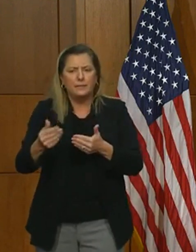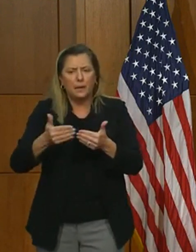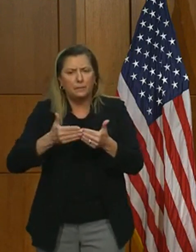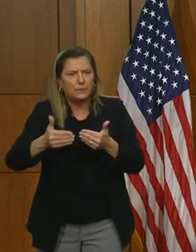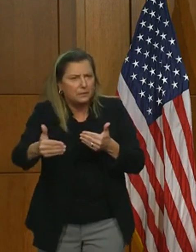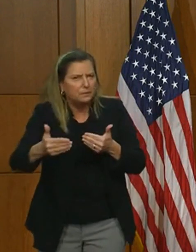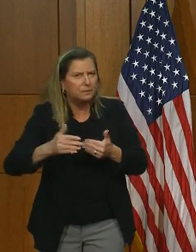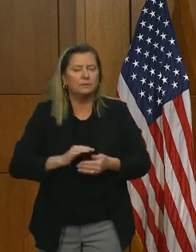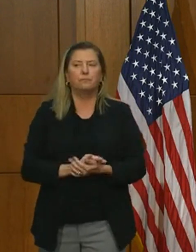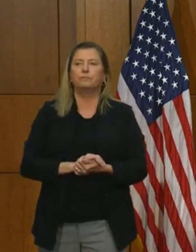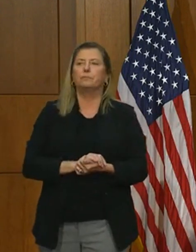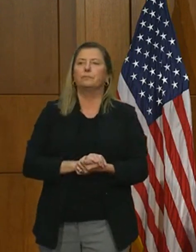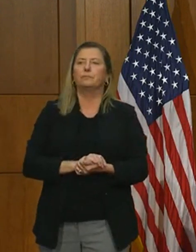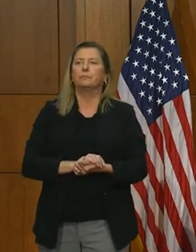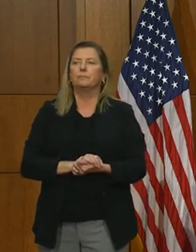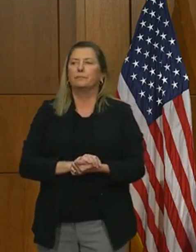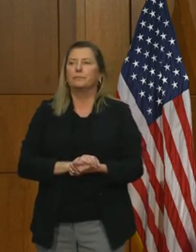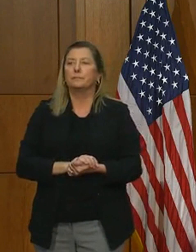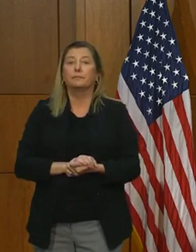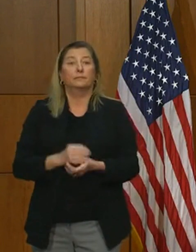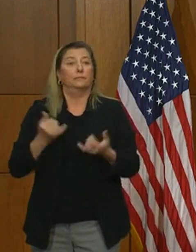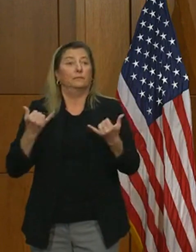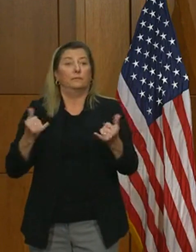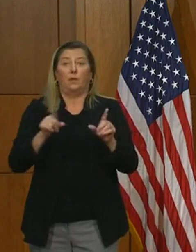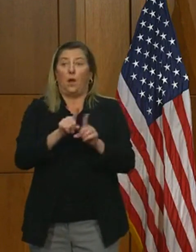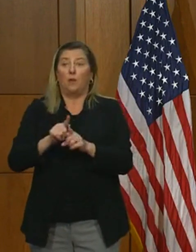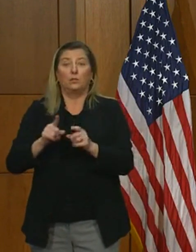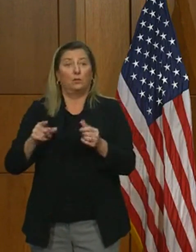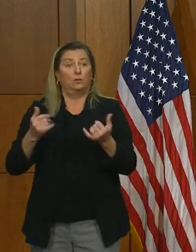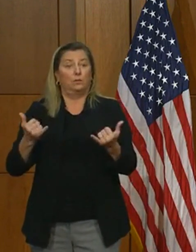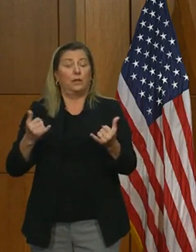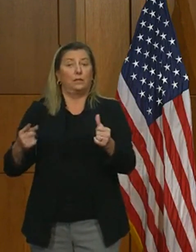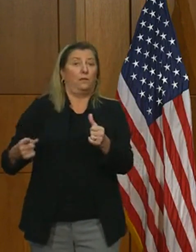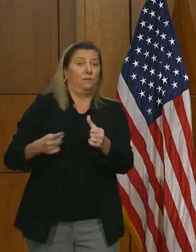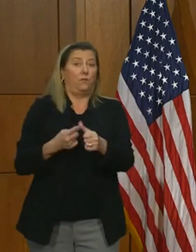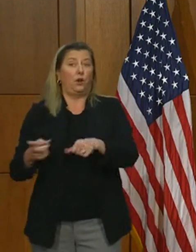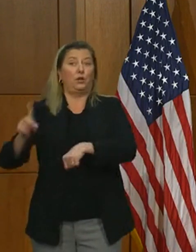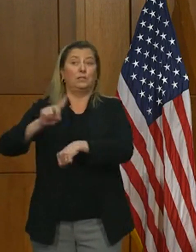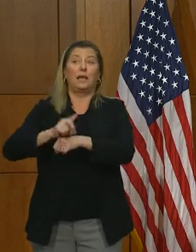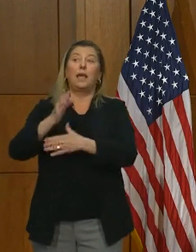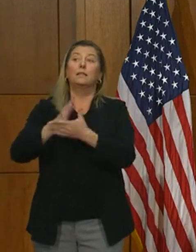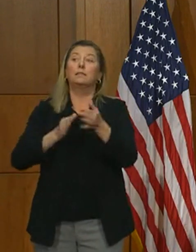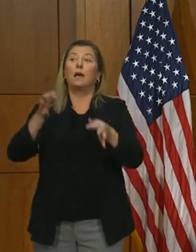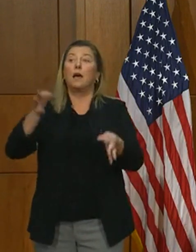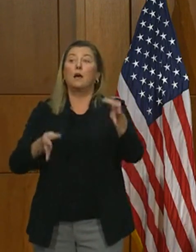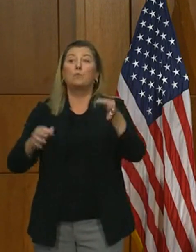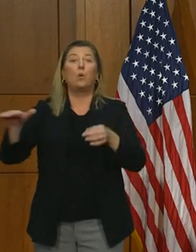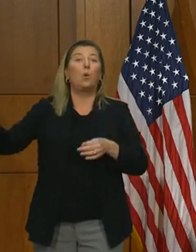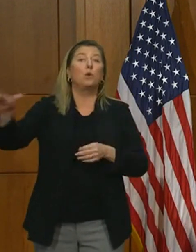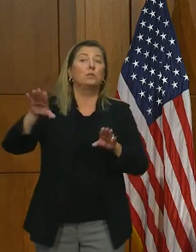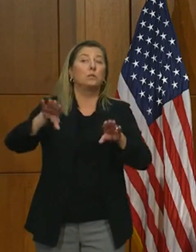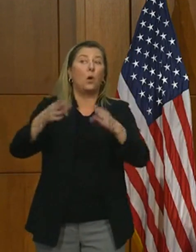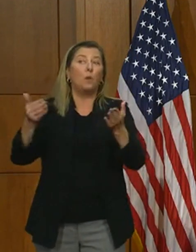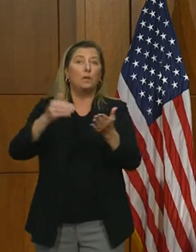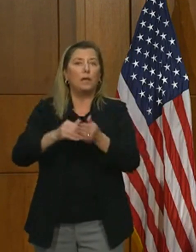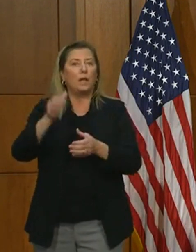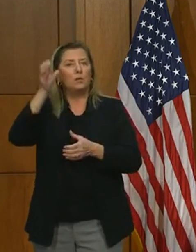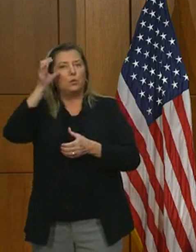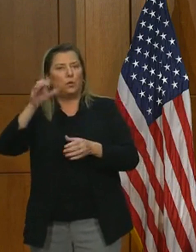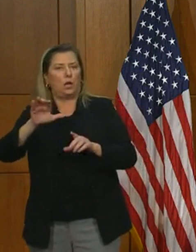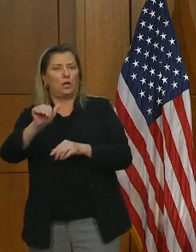weeks. Today also marks the first day that some of our courts are reopening to hear